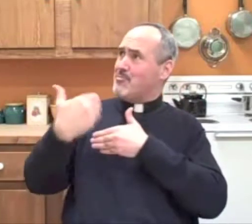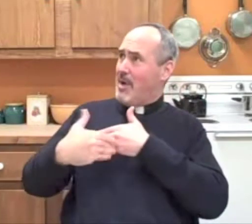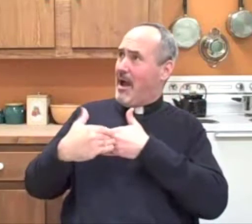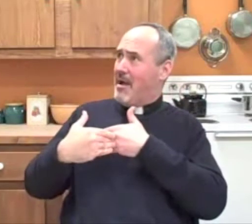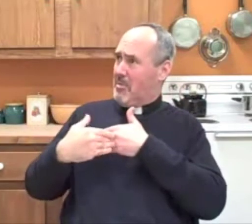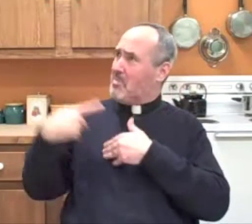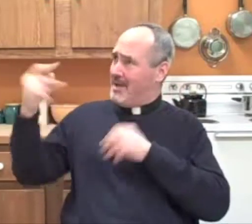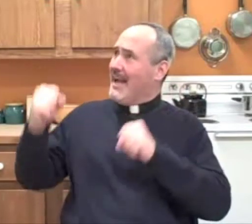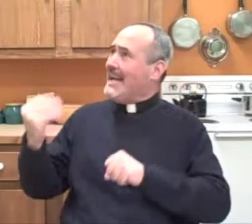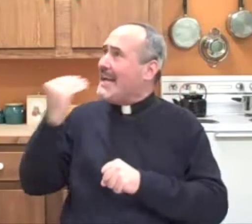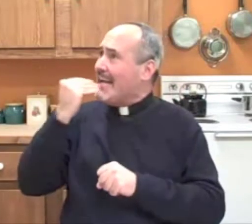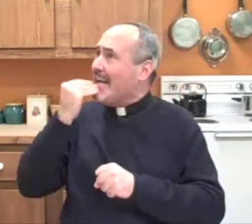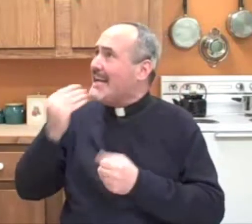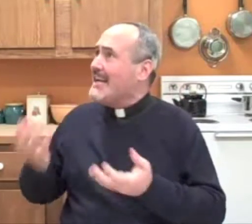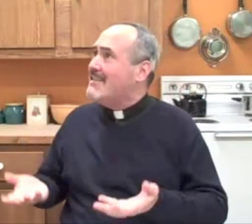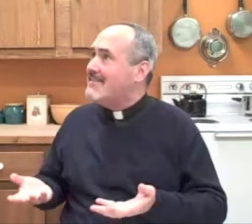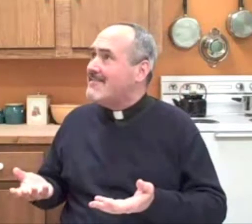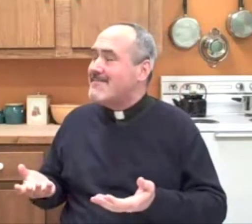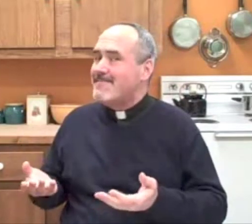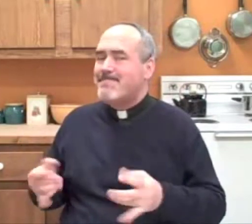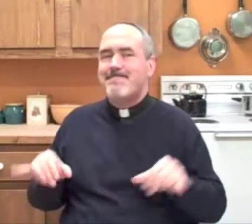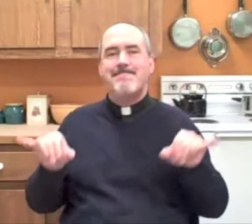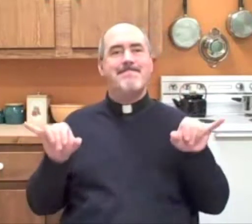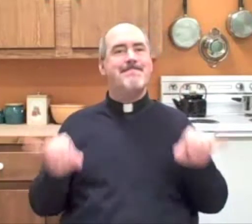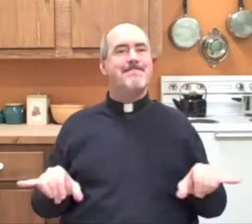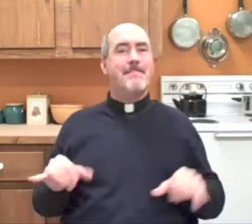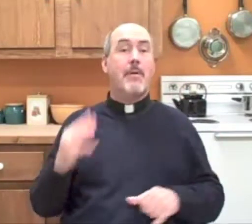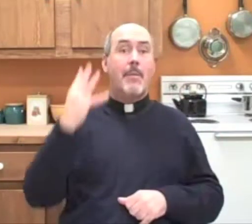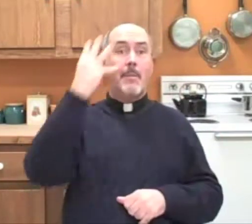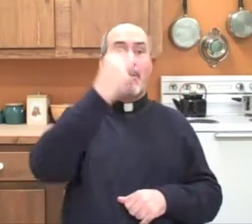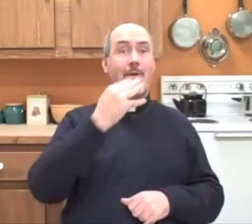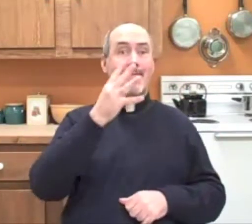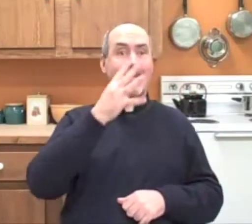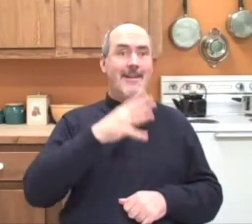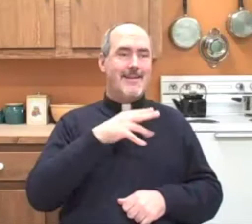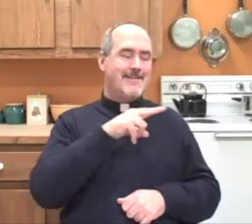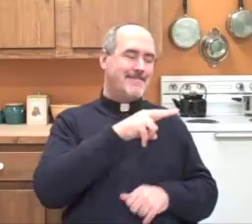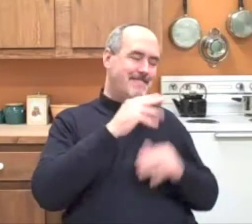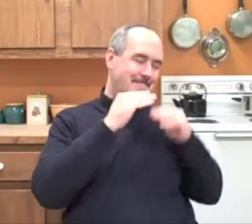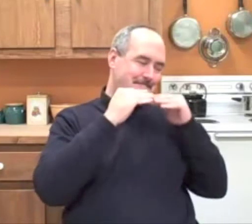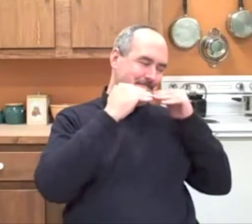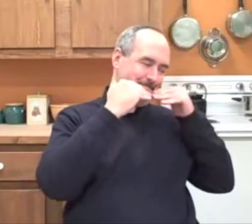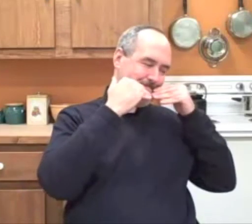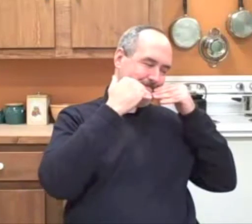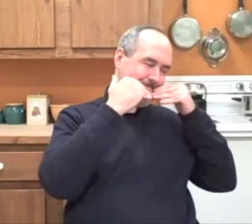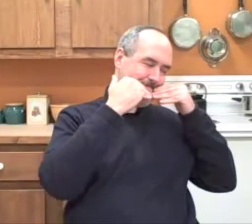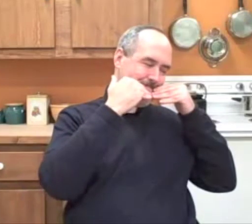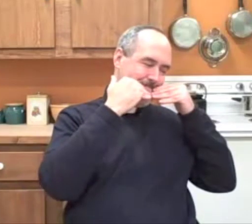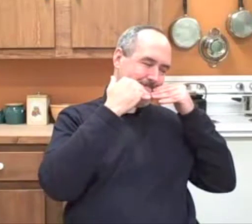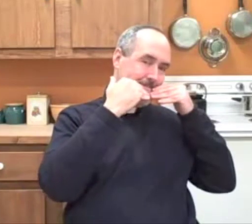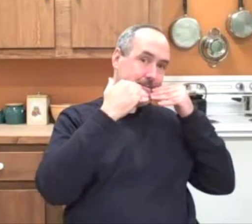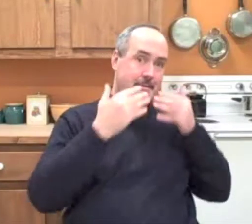"Are you hungry? I have some bread I could share with you. Would you like to eat?" The beautiful lady simply smiled.